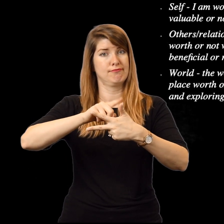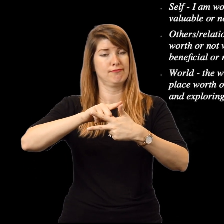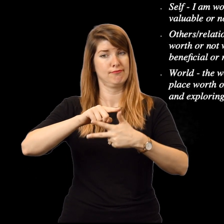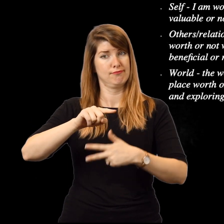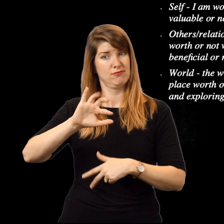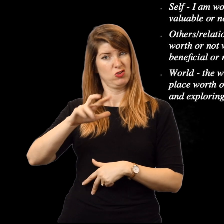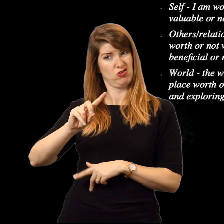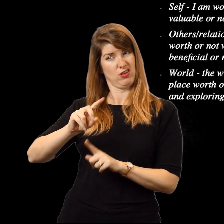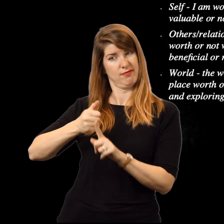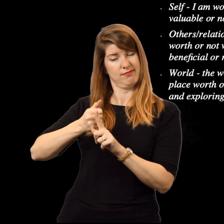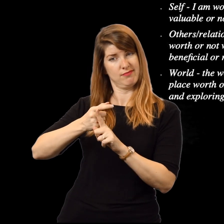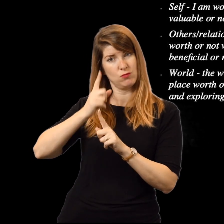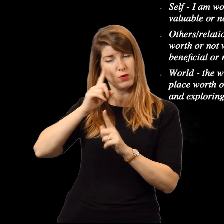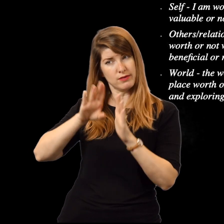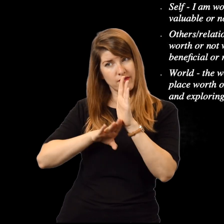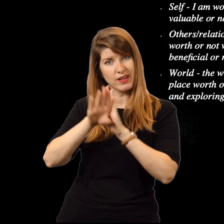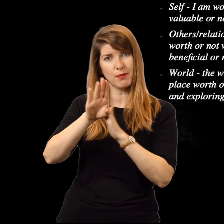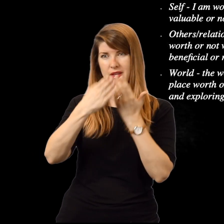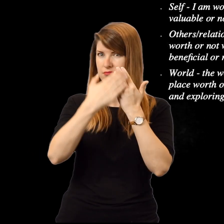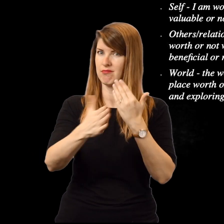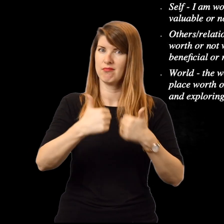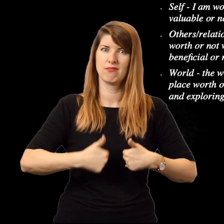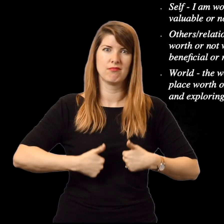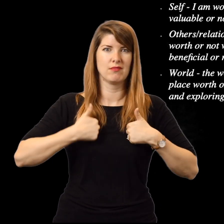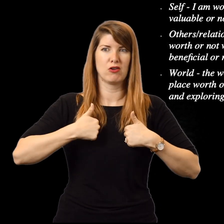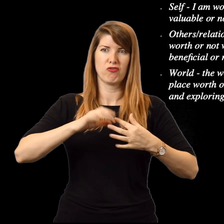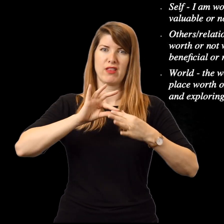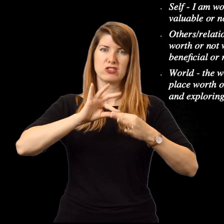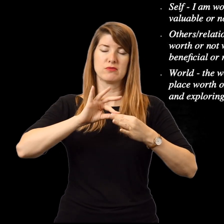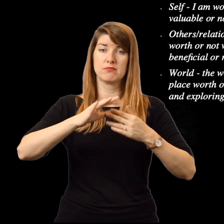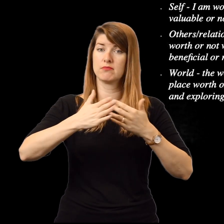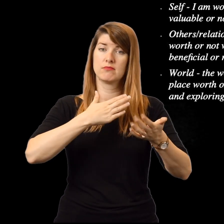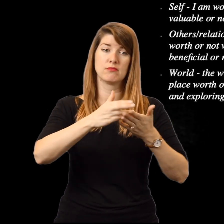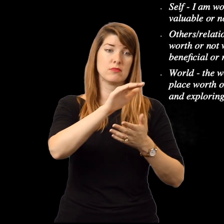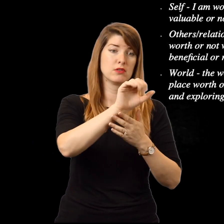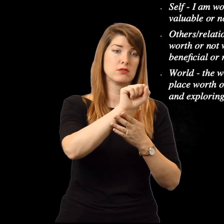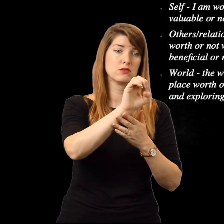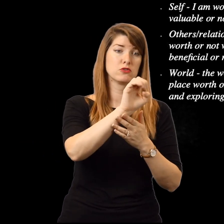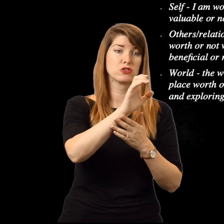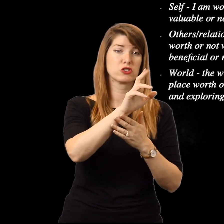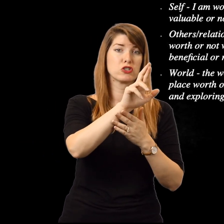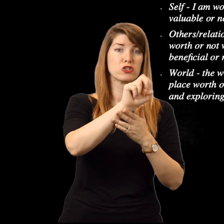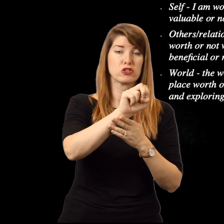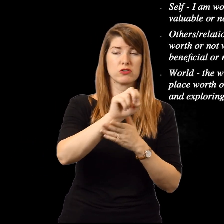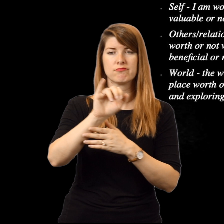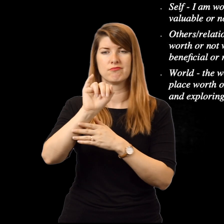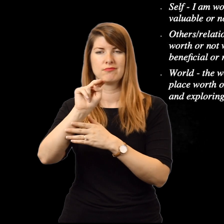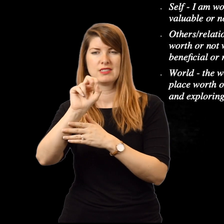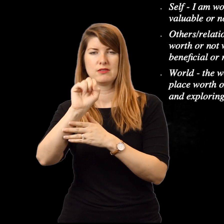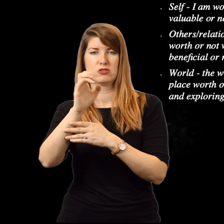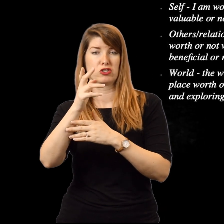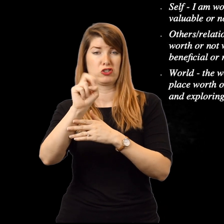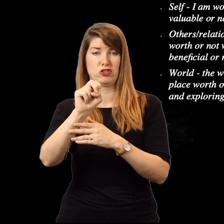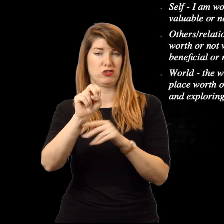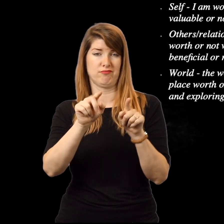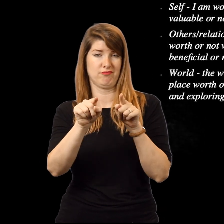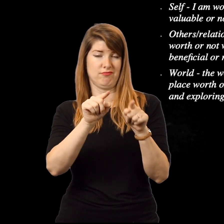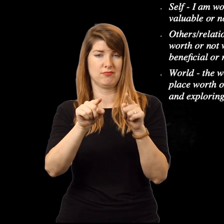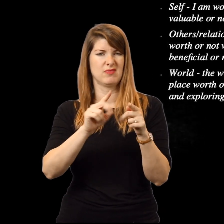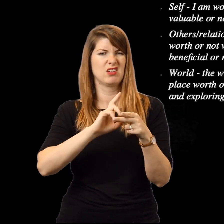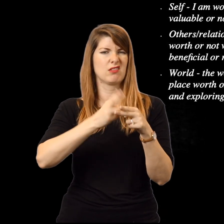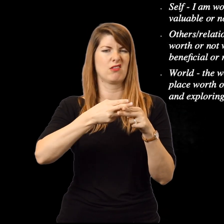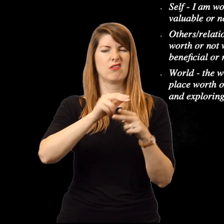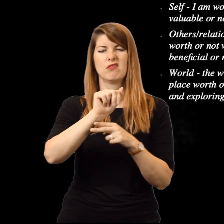the child develops their lifelong patterns of relationship that are either secure or